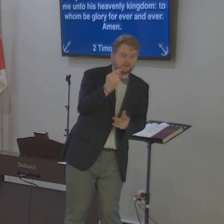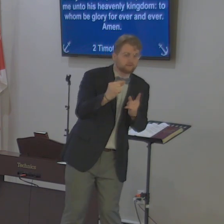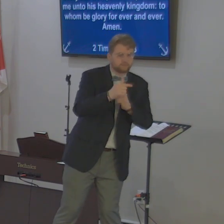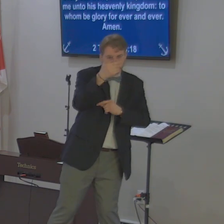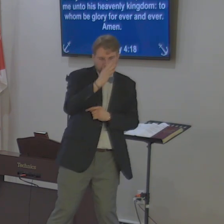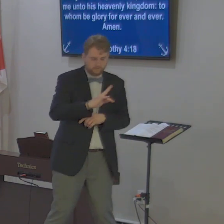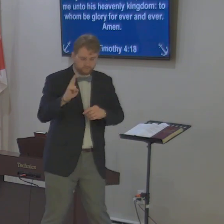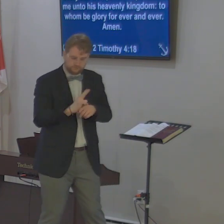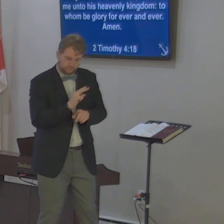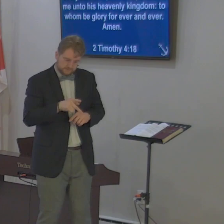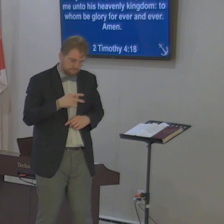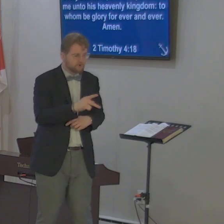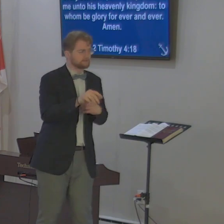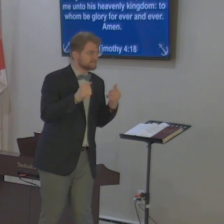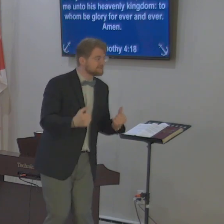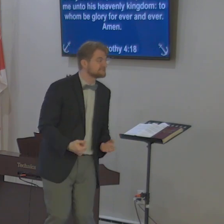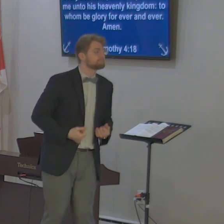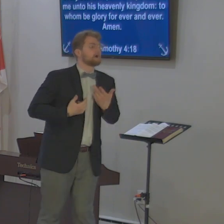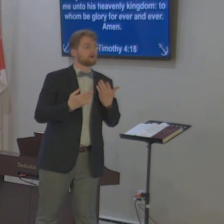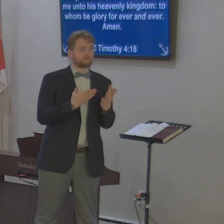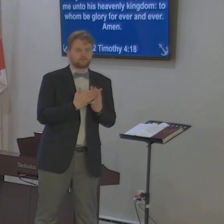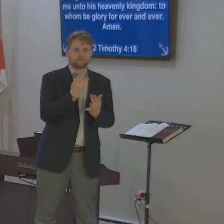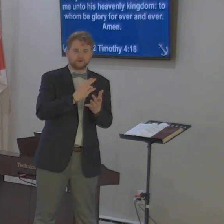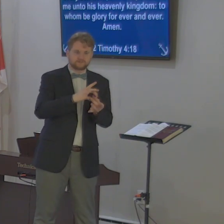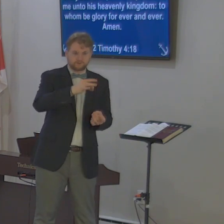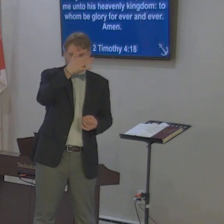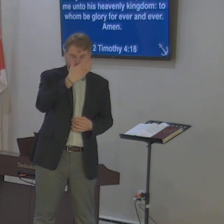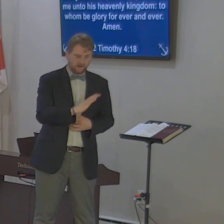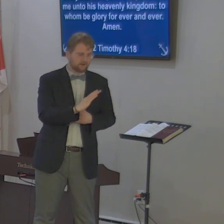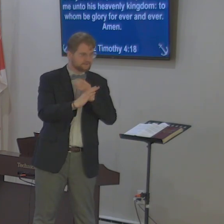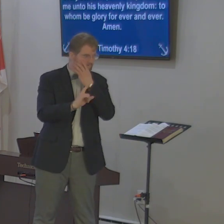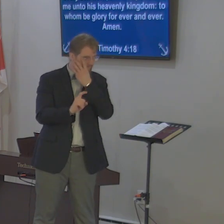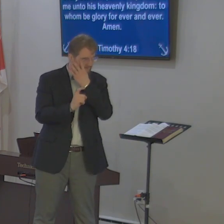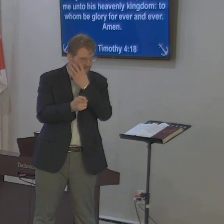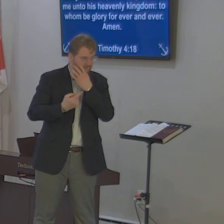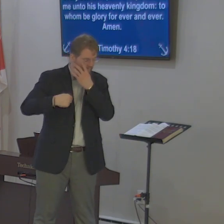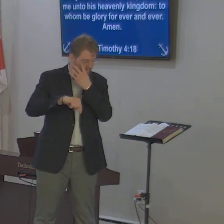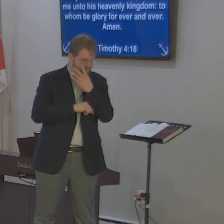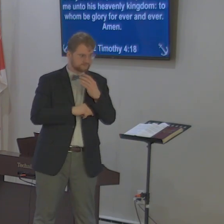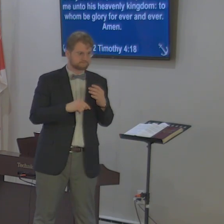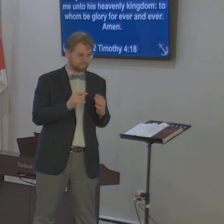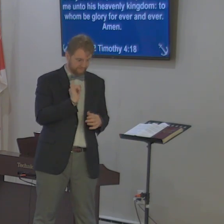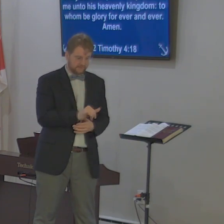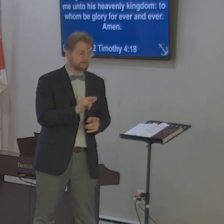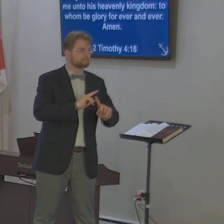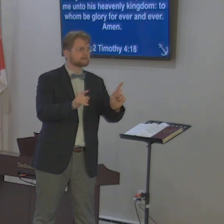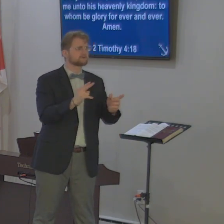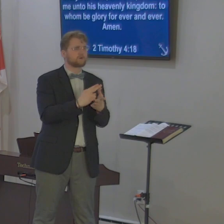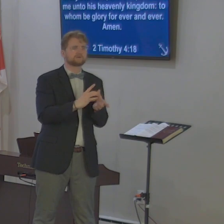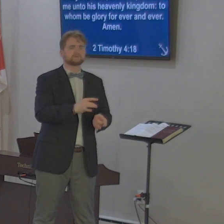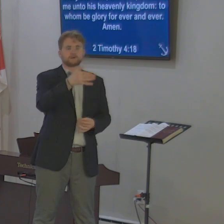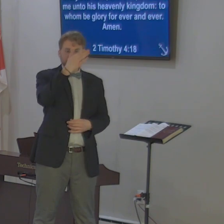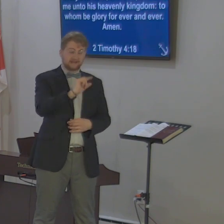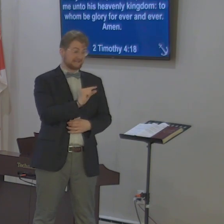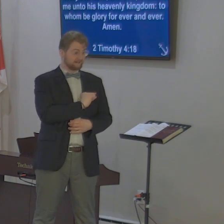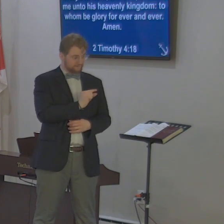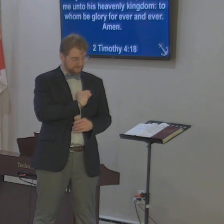as he's inspired the Holy Spirit of God to give us that. But it was the Spirit of God that was convicting him, providing